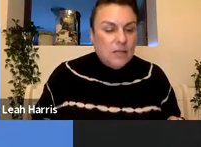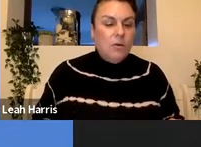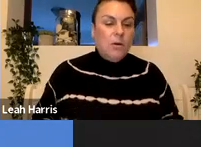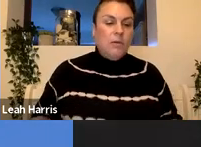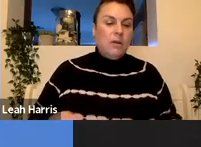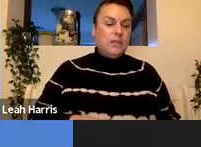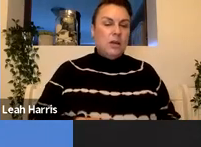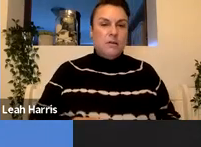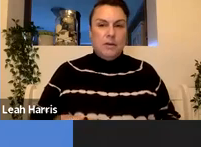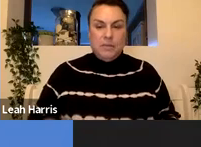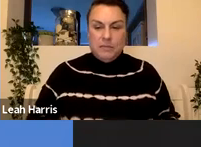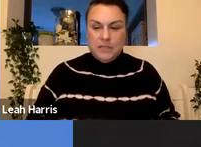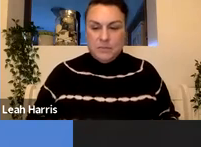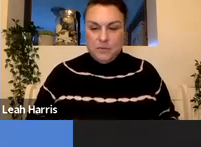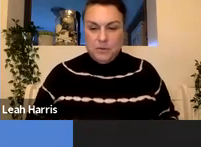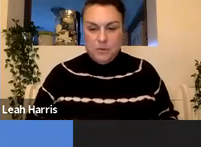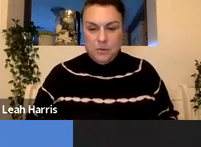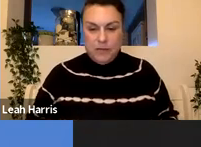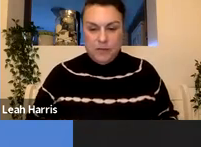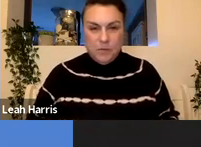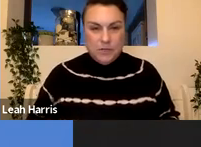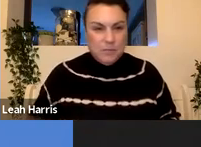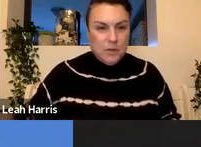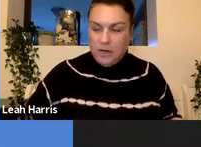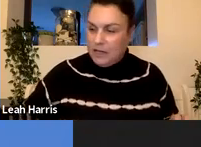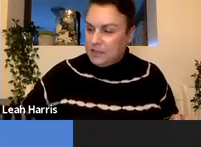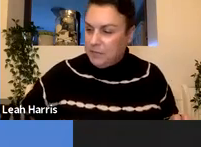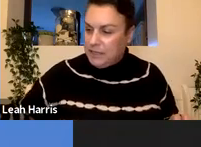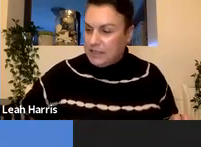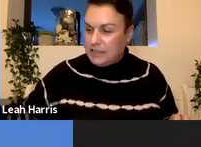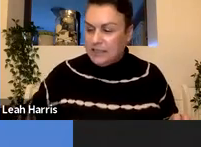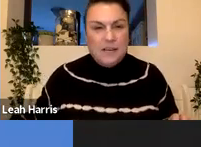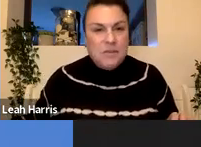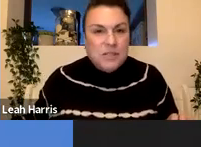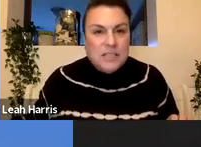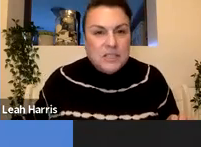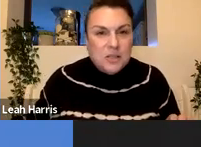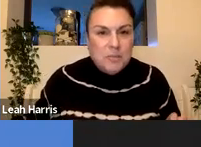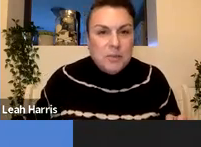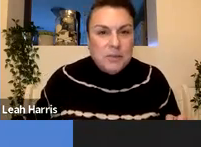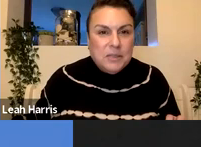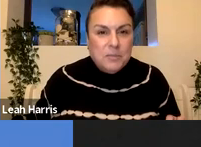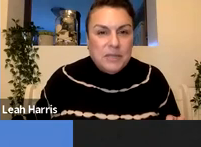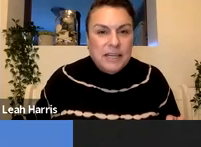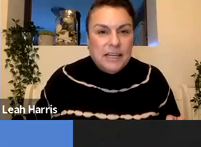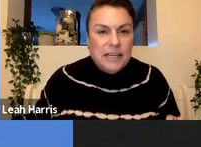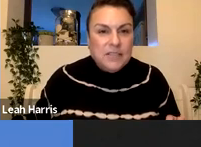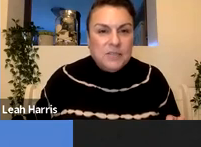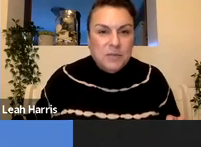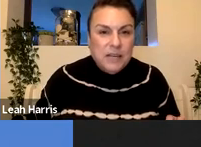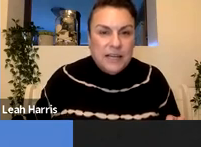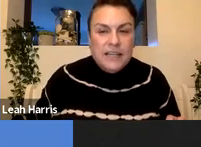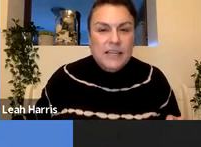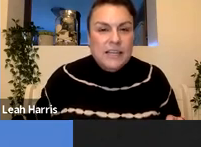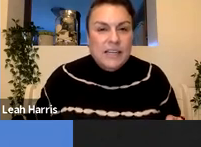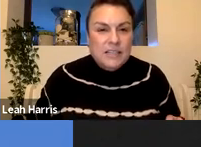so i want to talk about maybe some of you who have worked in bureaucratic spaces have heard this term building the plane as